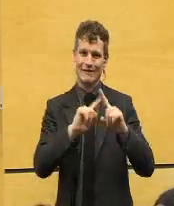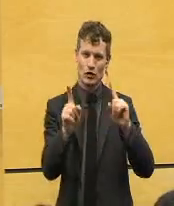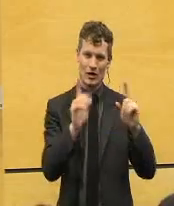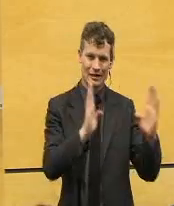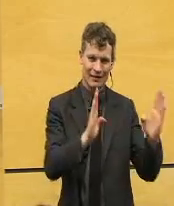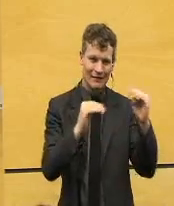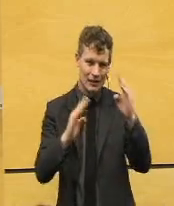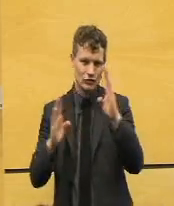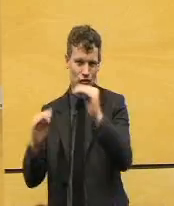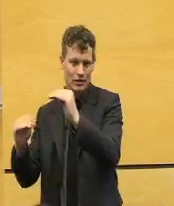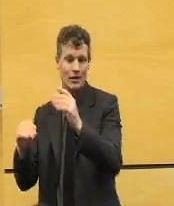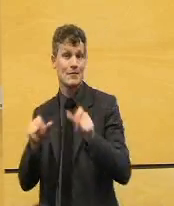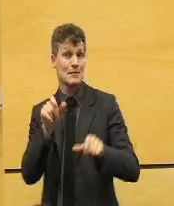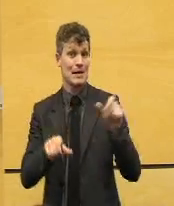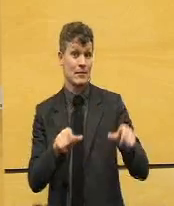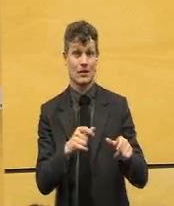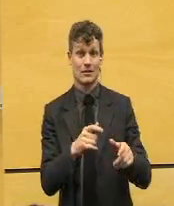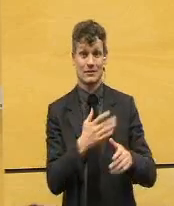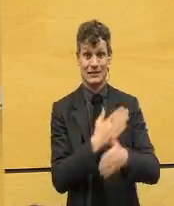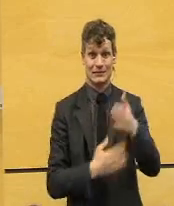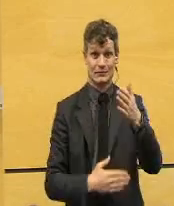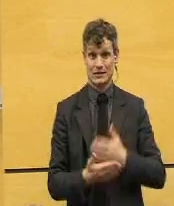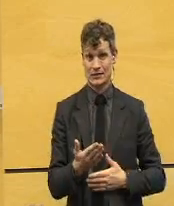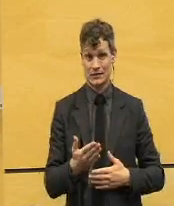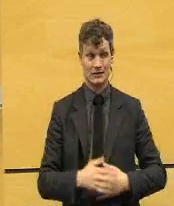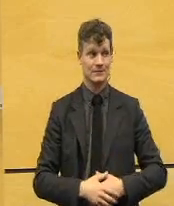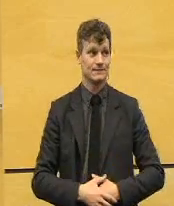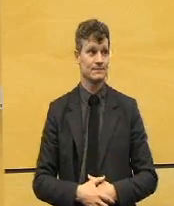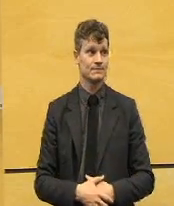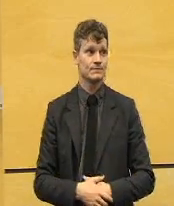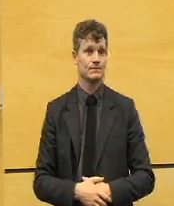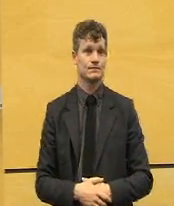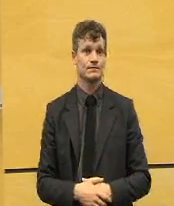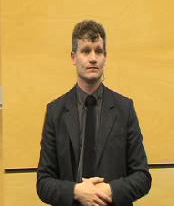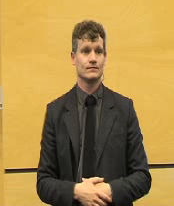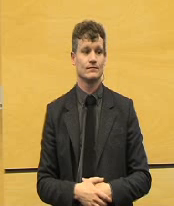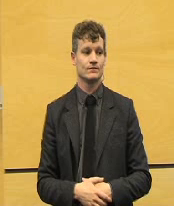person with disabilities that could be registered.